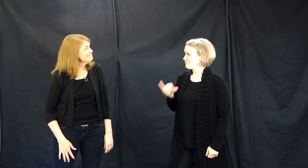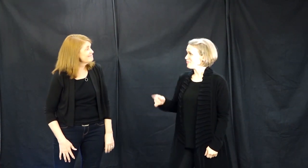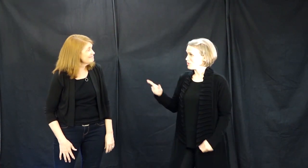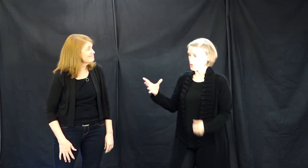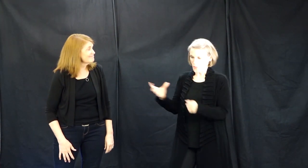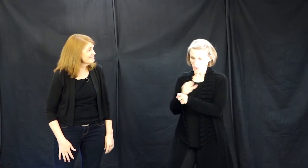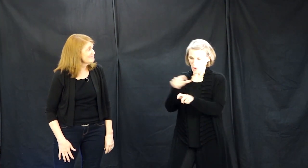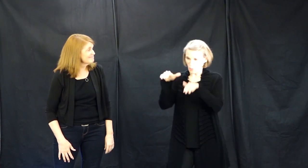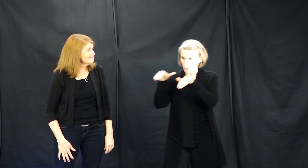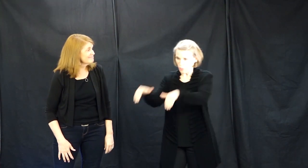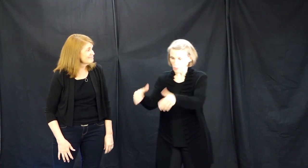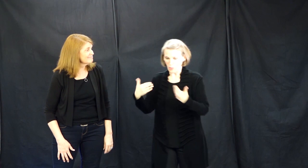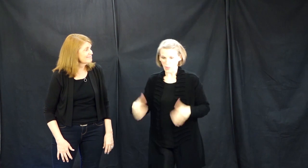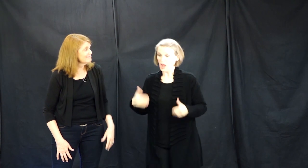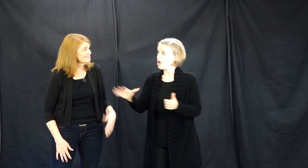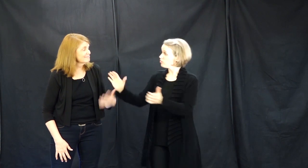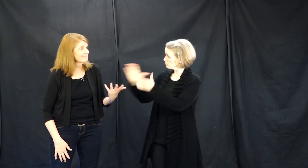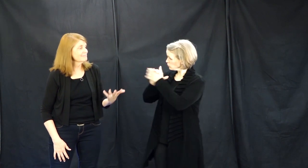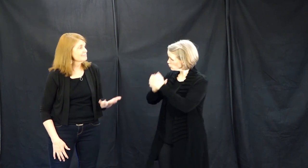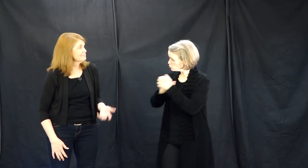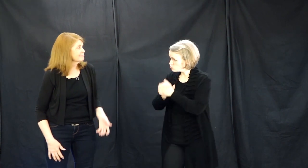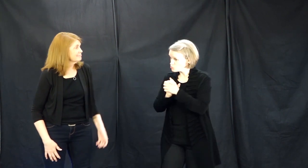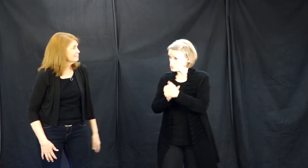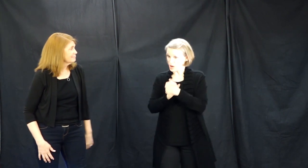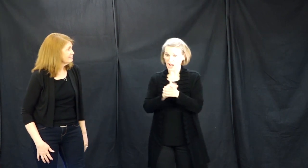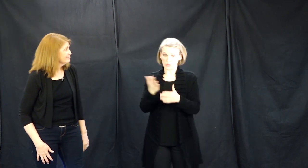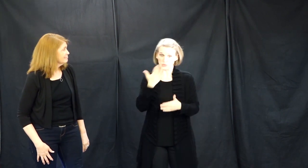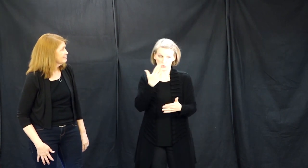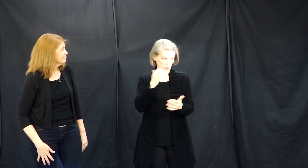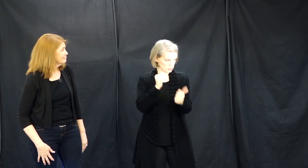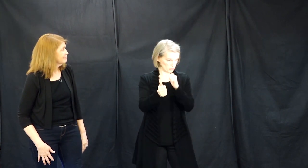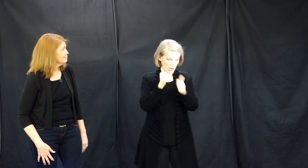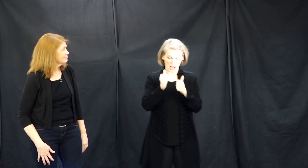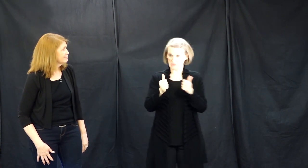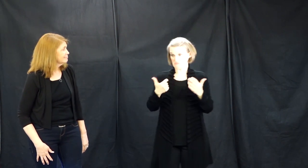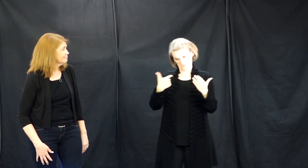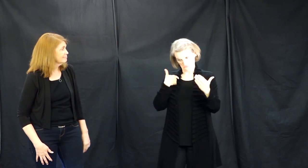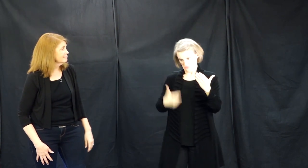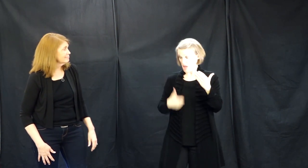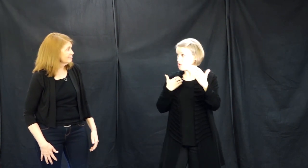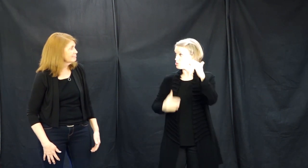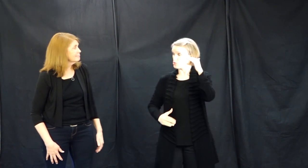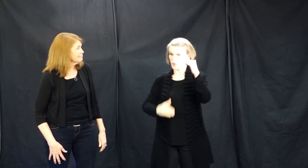landslide. congrats on a race well run. I did give you a fight.